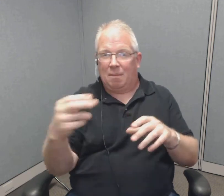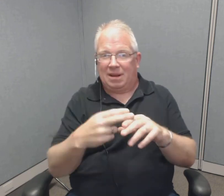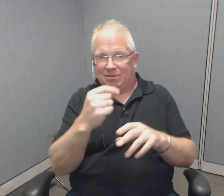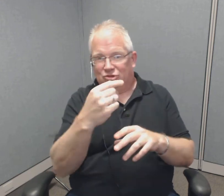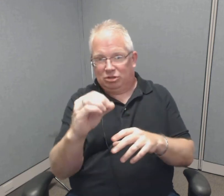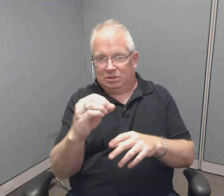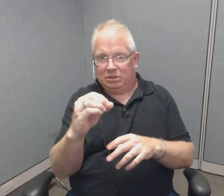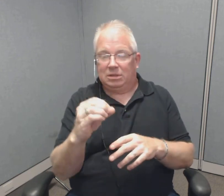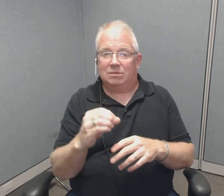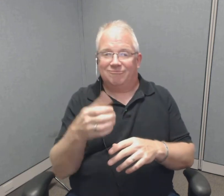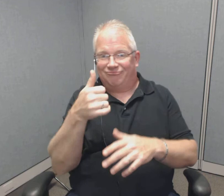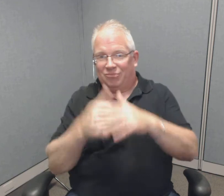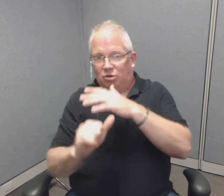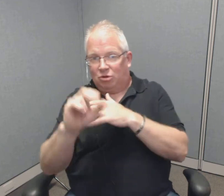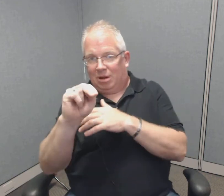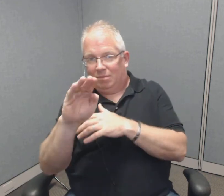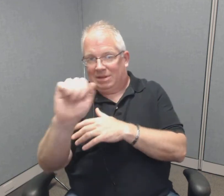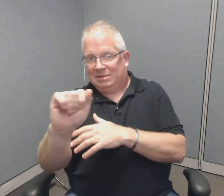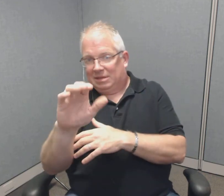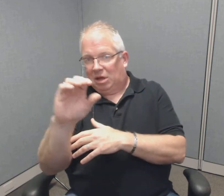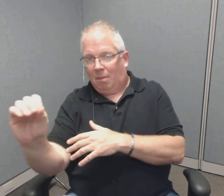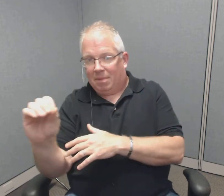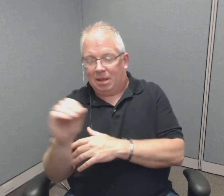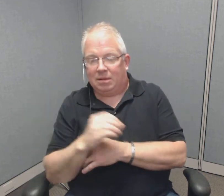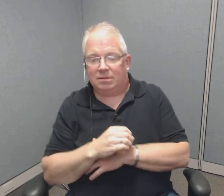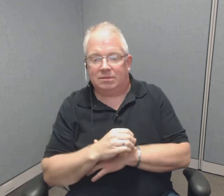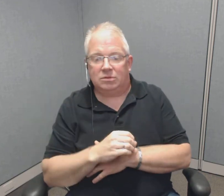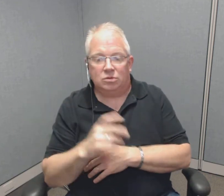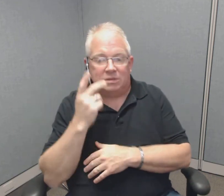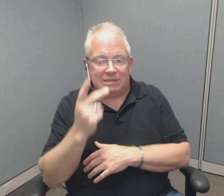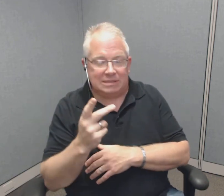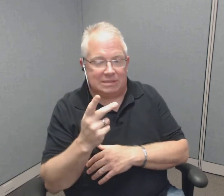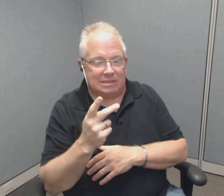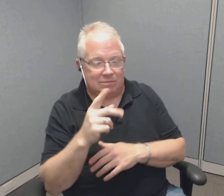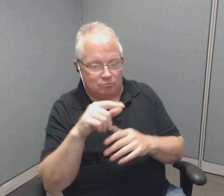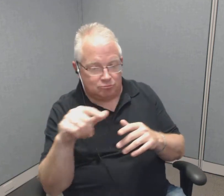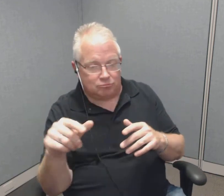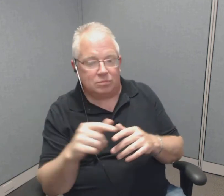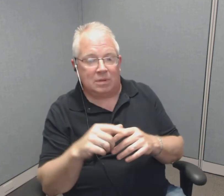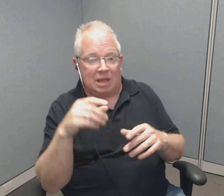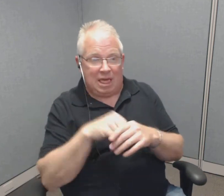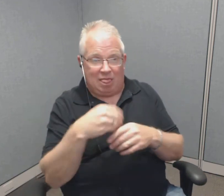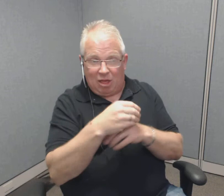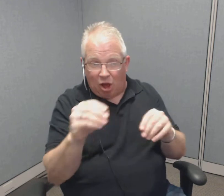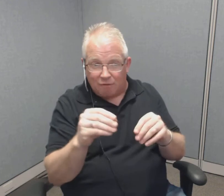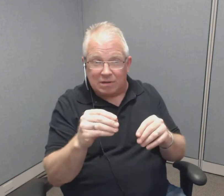of NBC. Can you see that? See how strong it is coming together? He does in the office what would normally be a separate